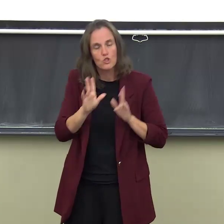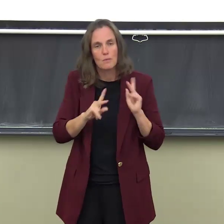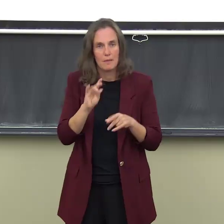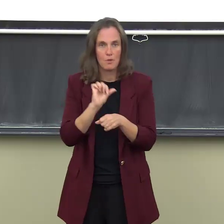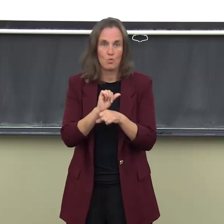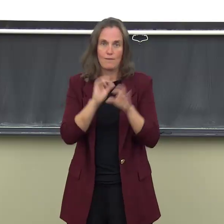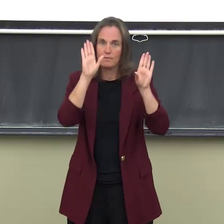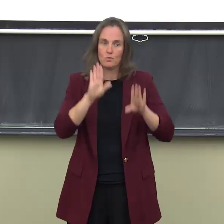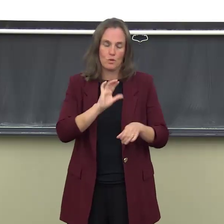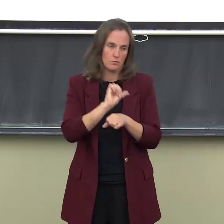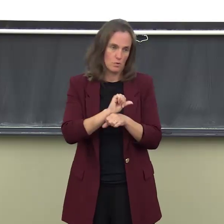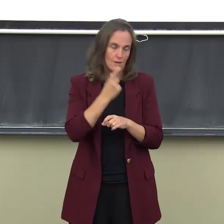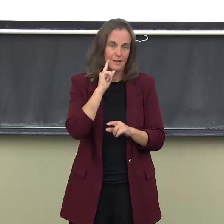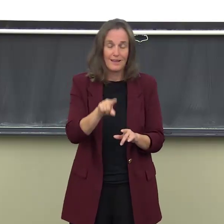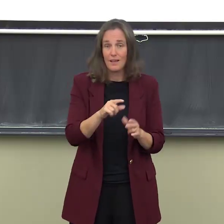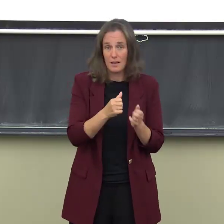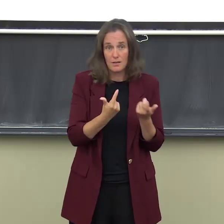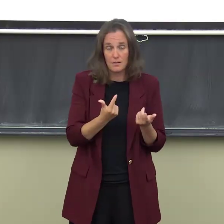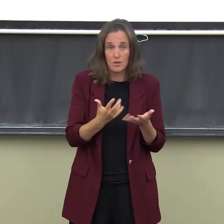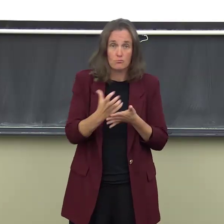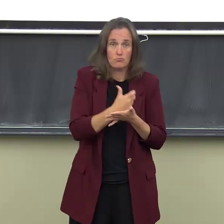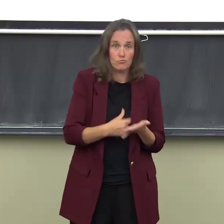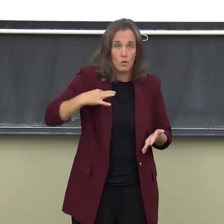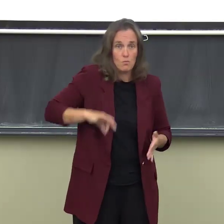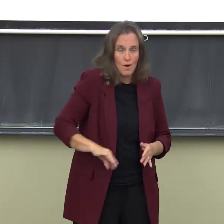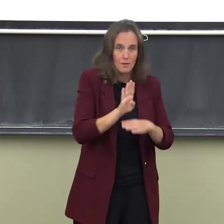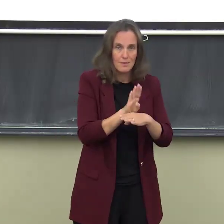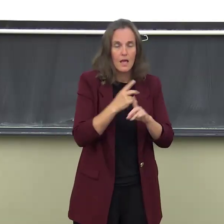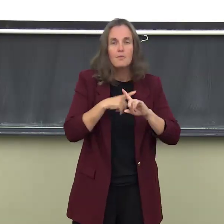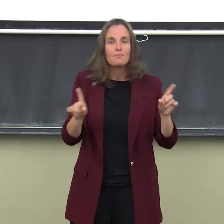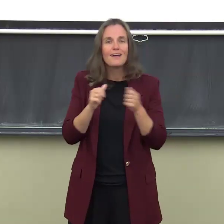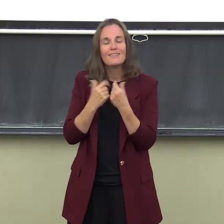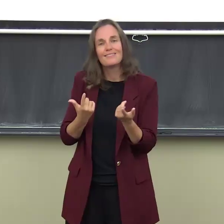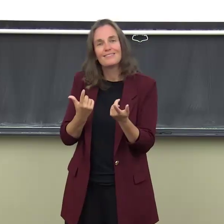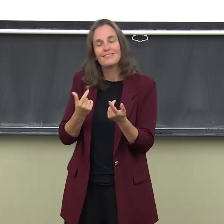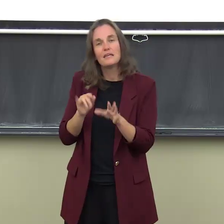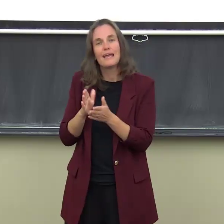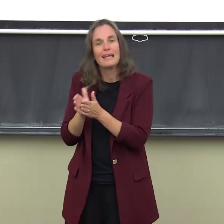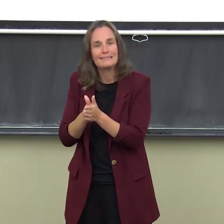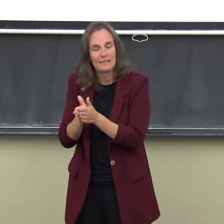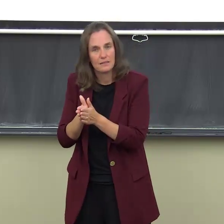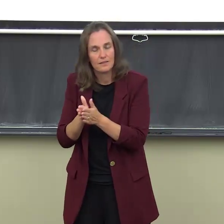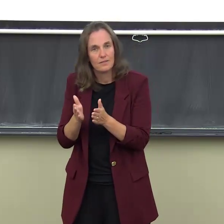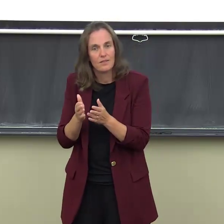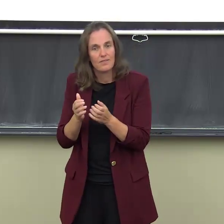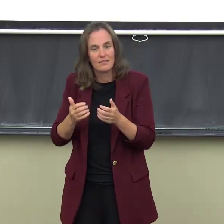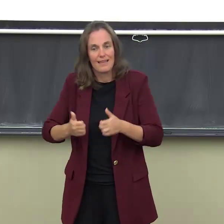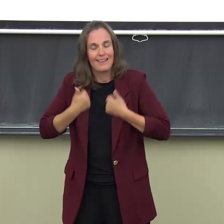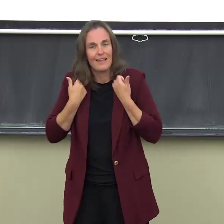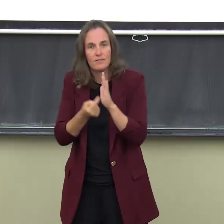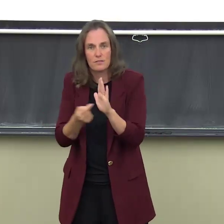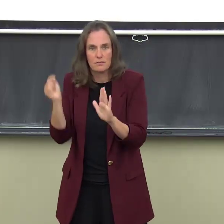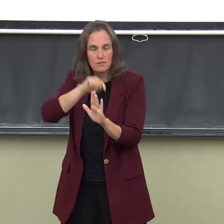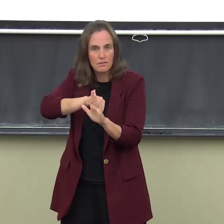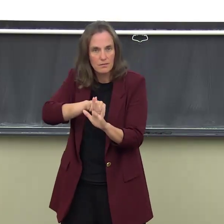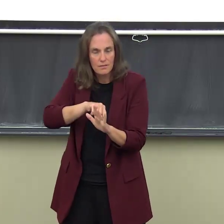work in in for-profit business, but it's the incentive that lives deep and behind any one